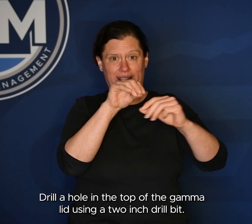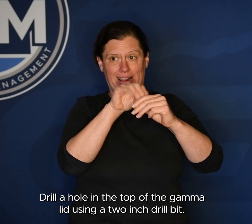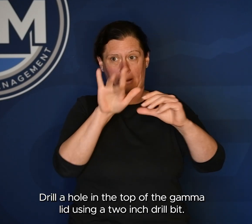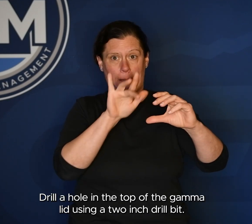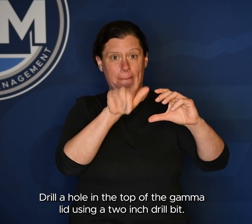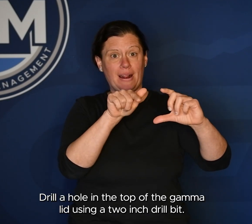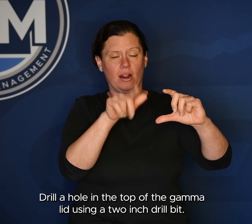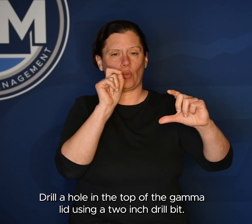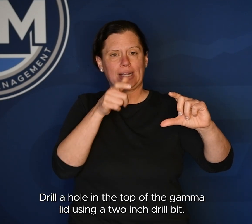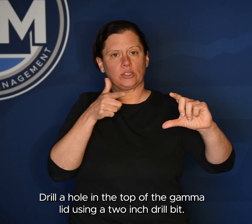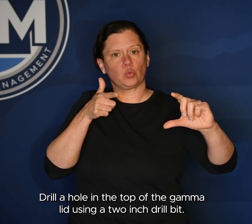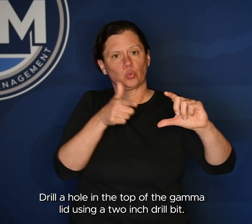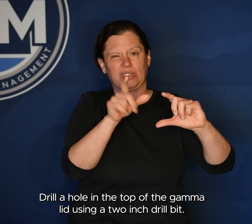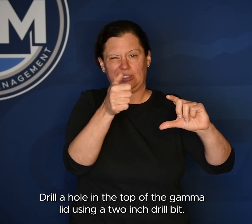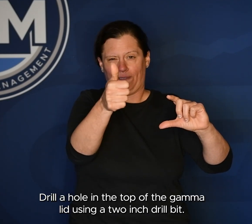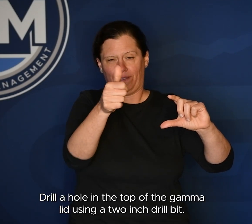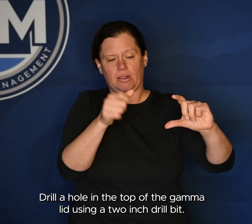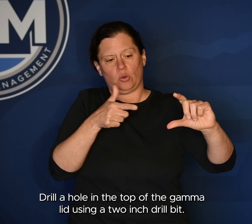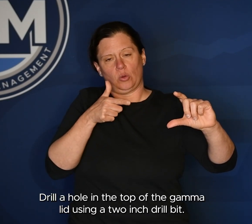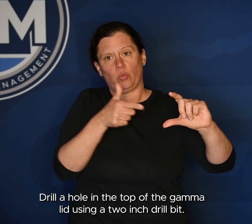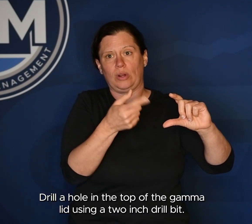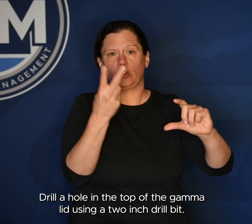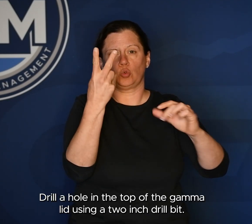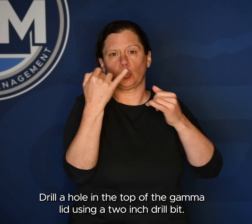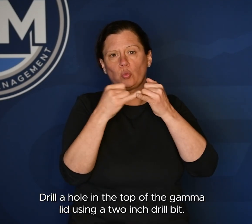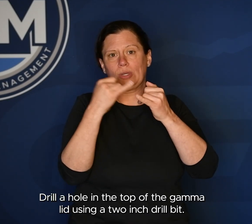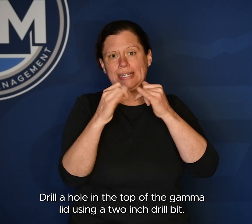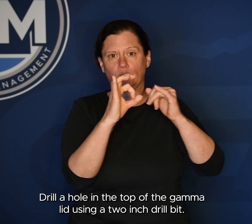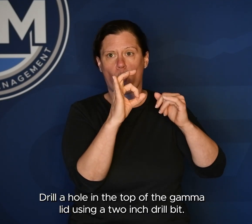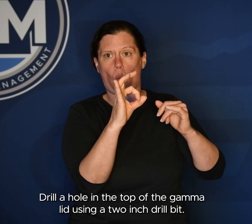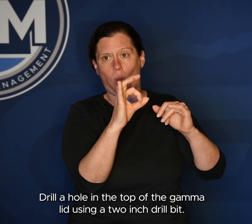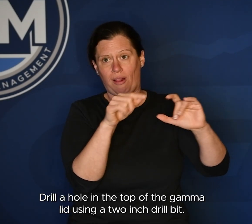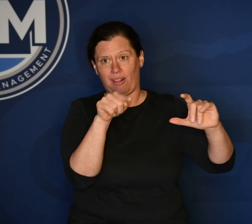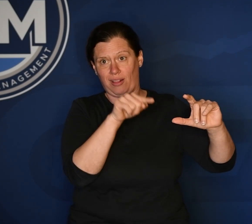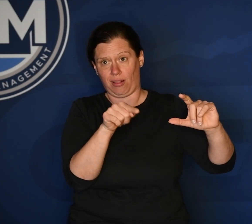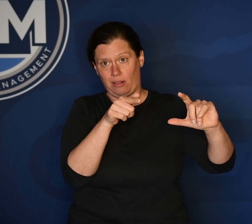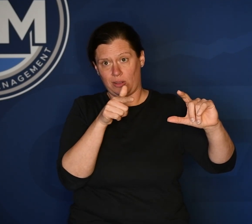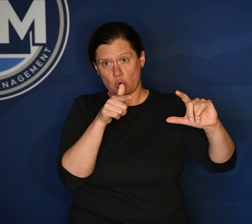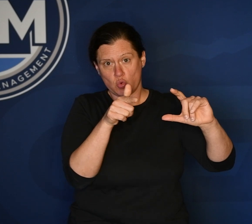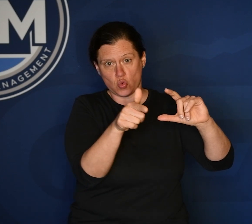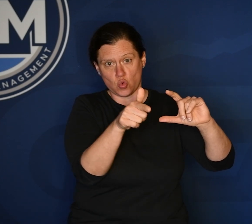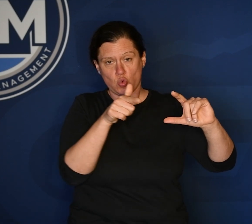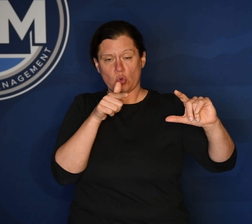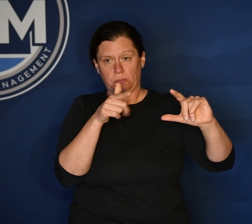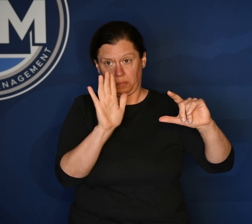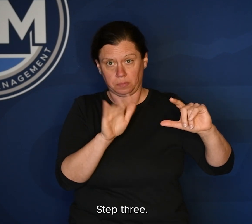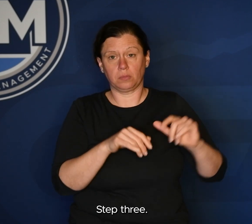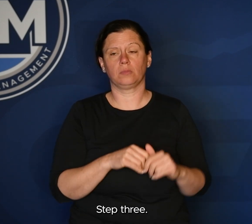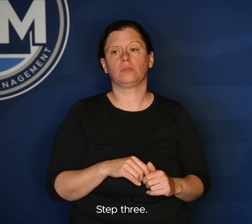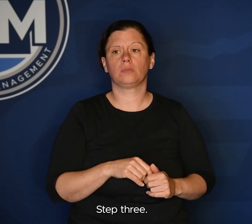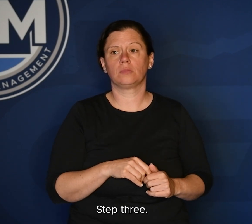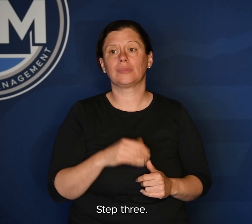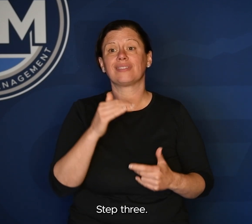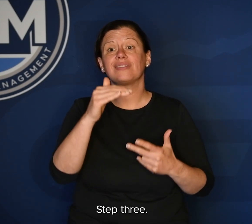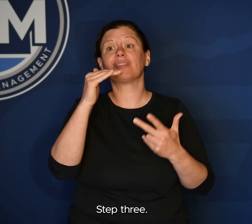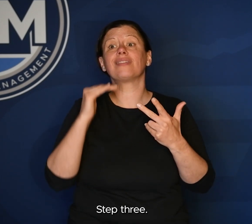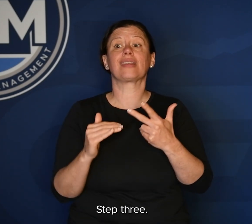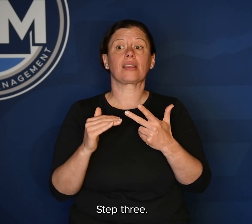Drill a hole in the top of the Gamma lid using a 2-inch drill bit. Step 3.